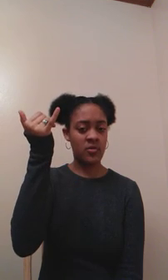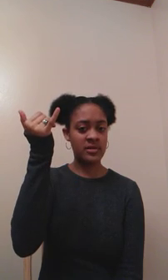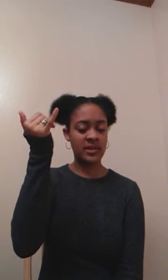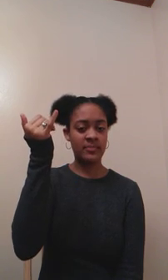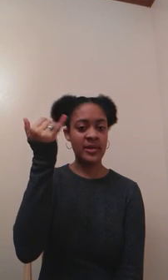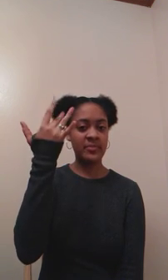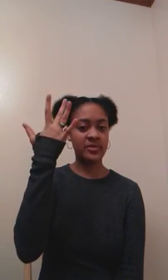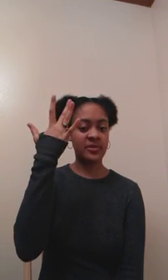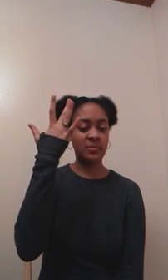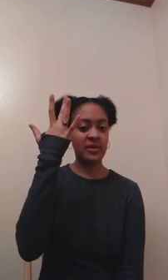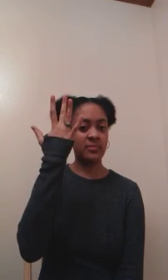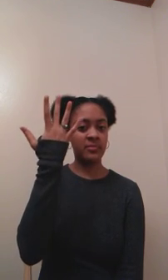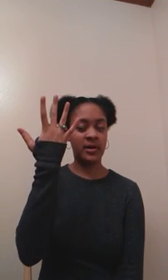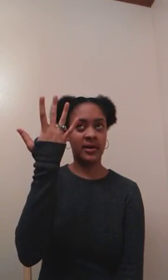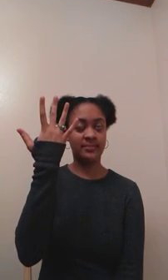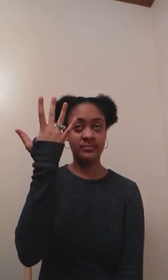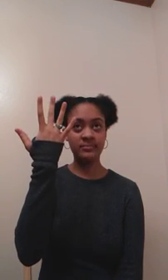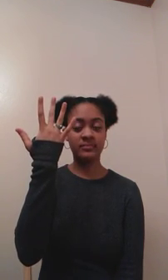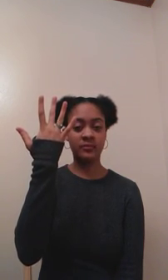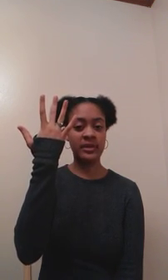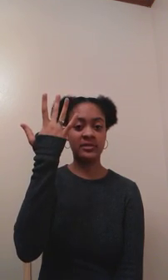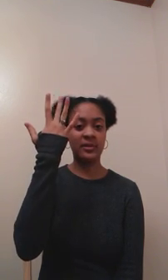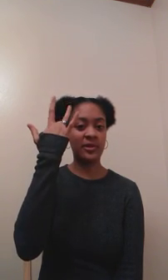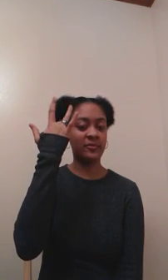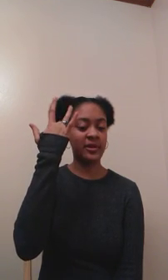Or some people just wiggle their middle finger